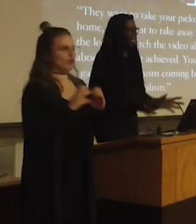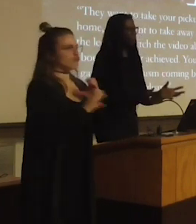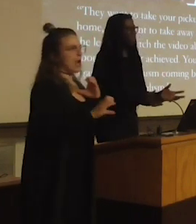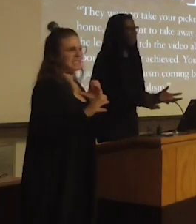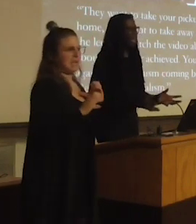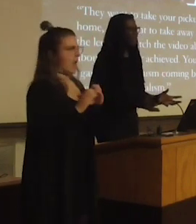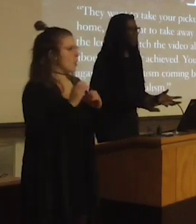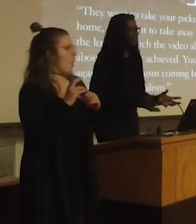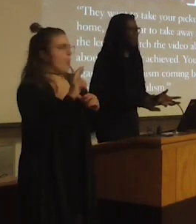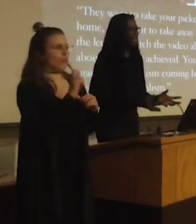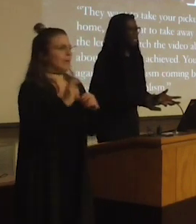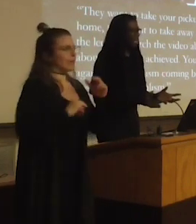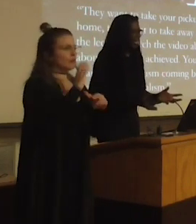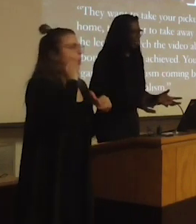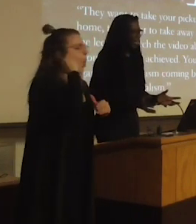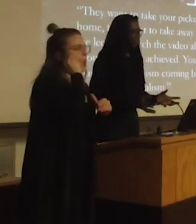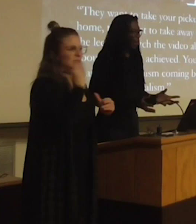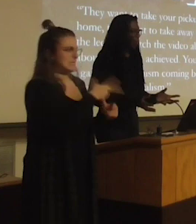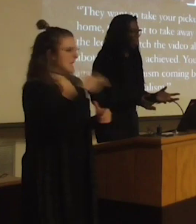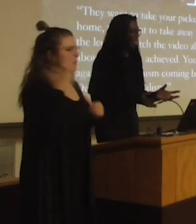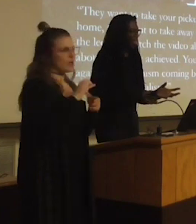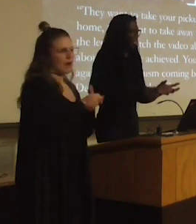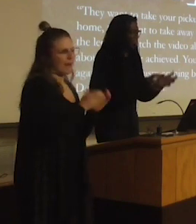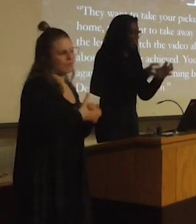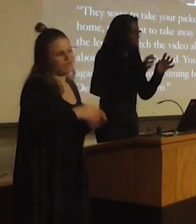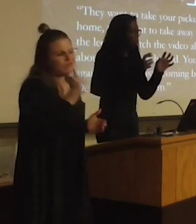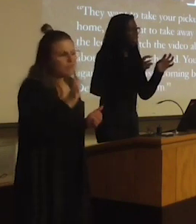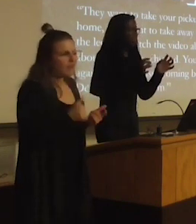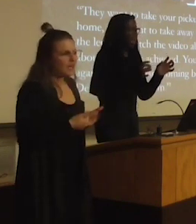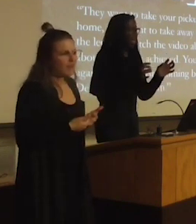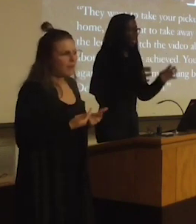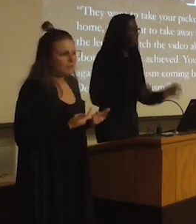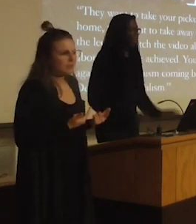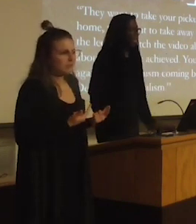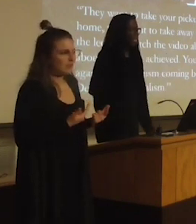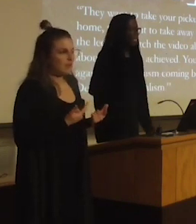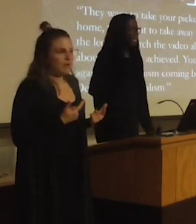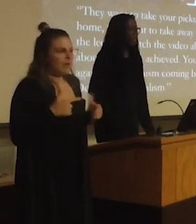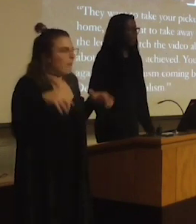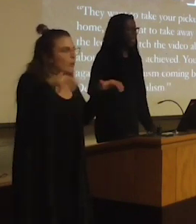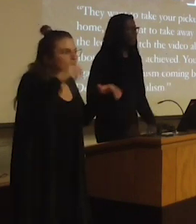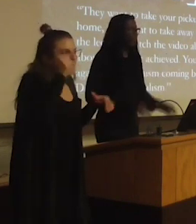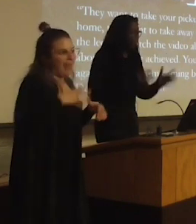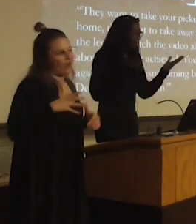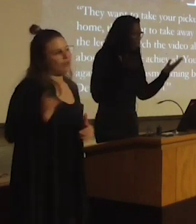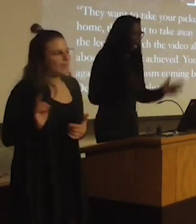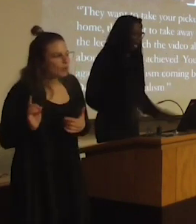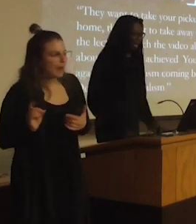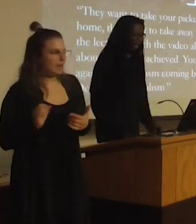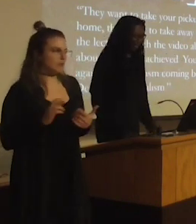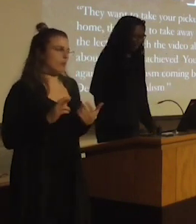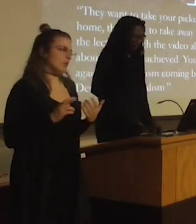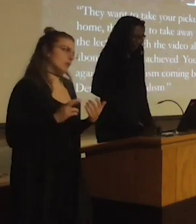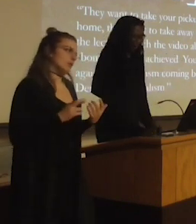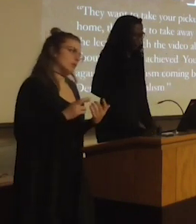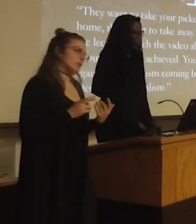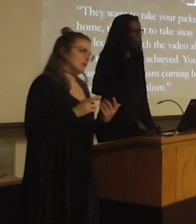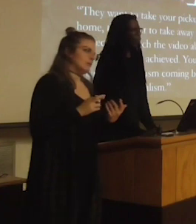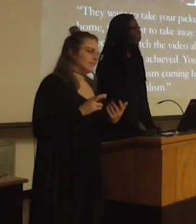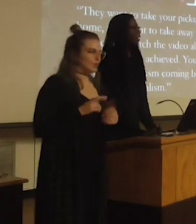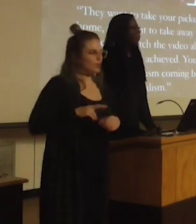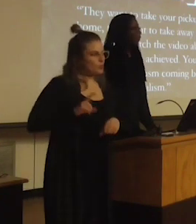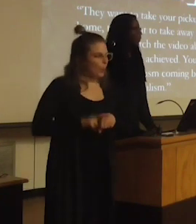your home and take away your hamburgers, he's talking about these boogeymen that are essentially Democrats, or as I like to call